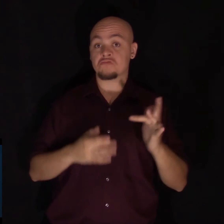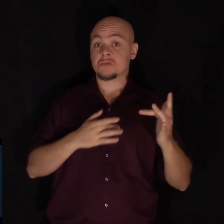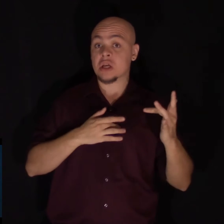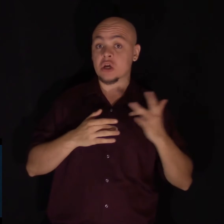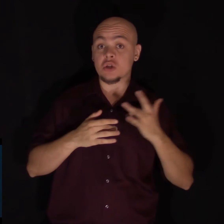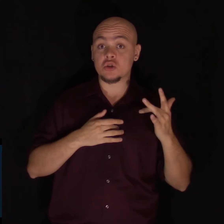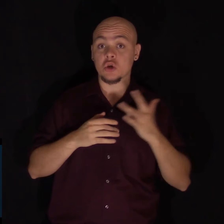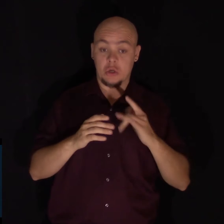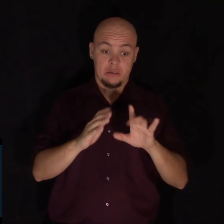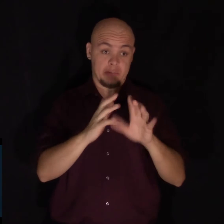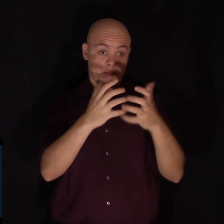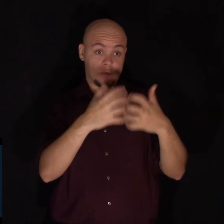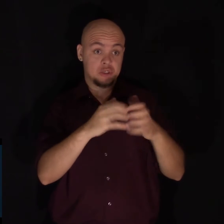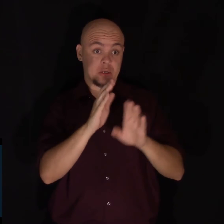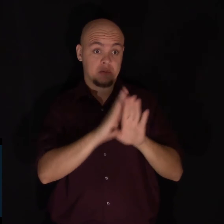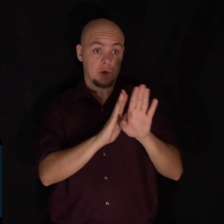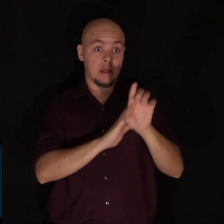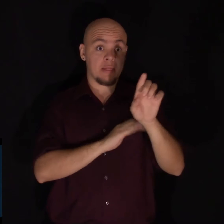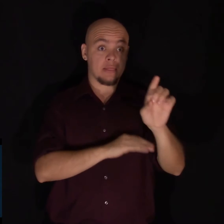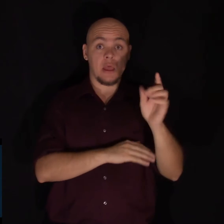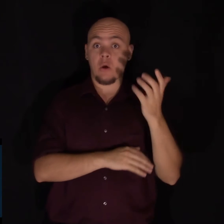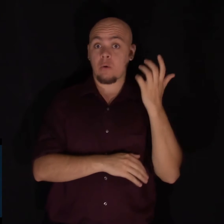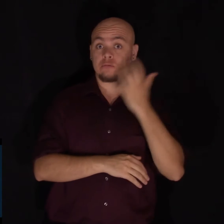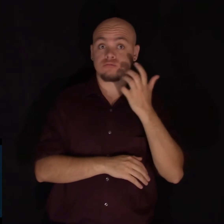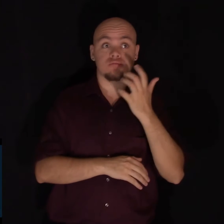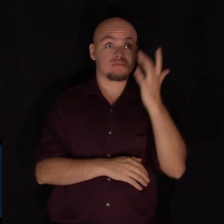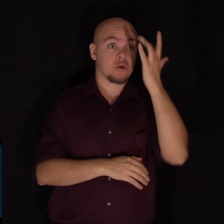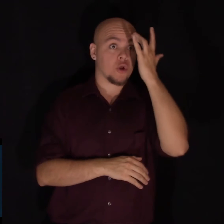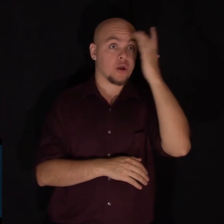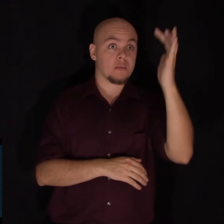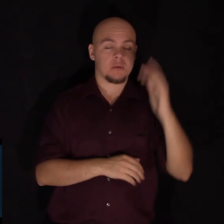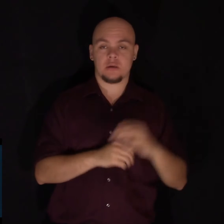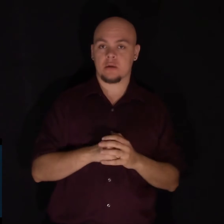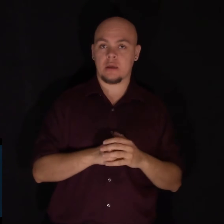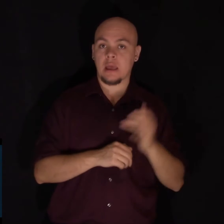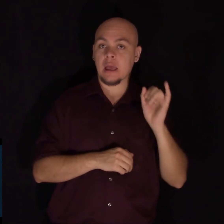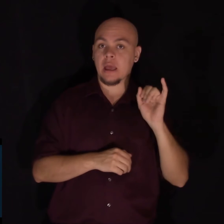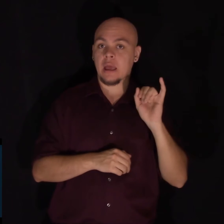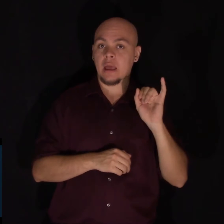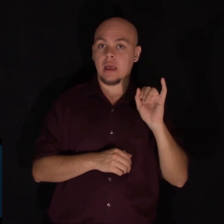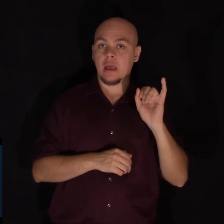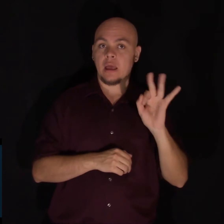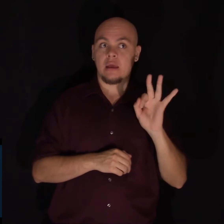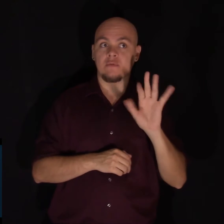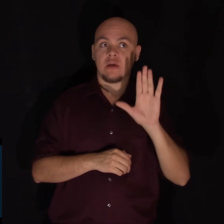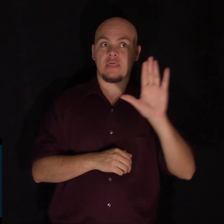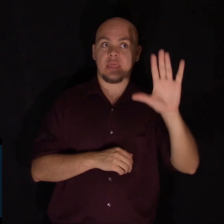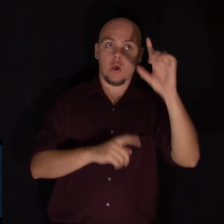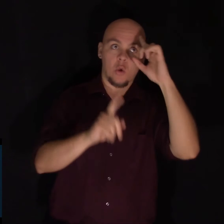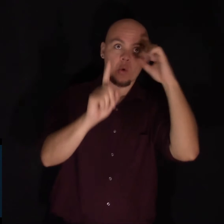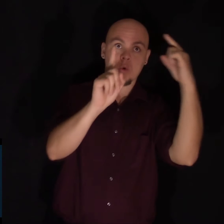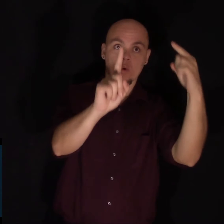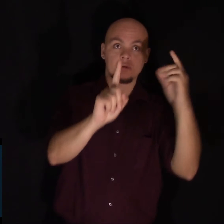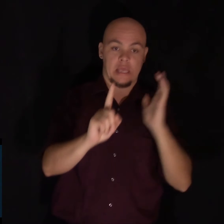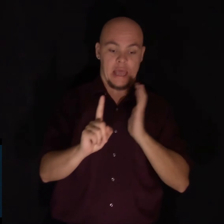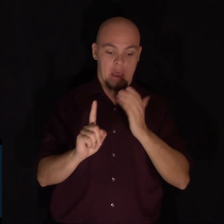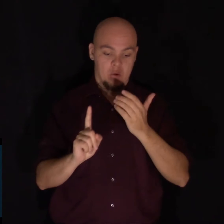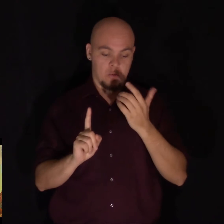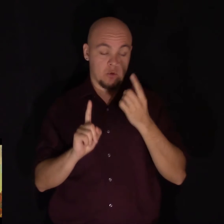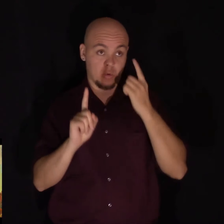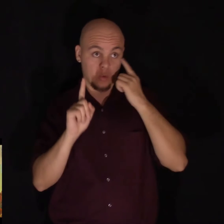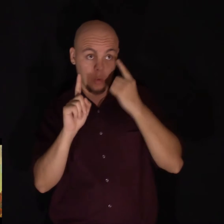we will build machines that are so much more competent than we are that the slightest divergence between their goals and our own could destroy